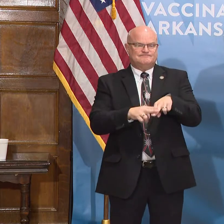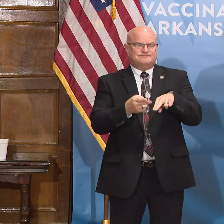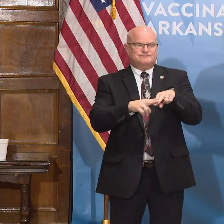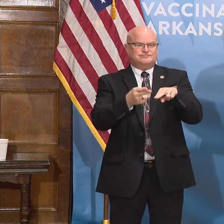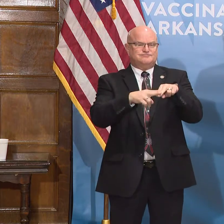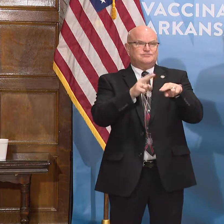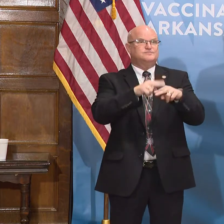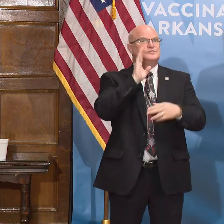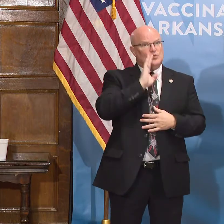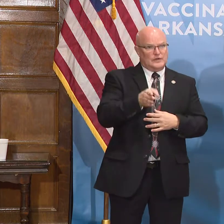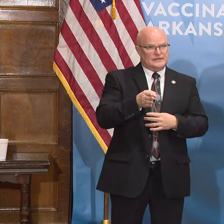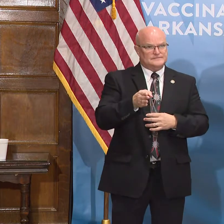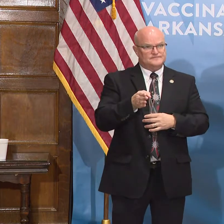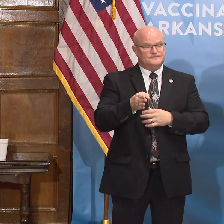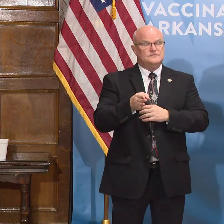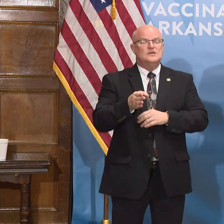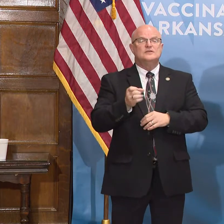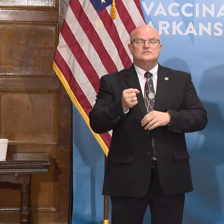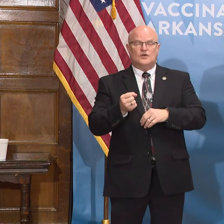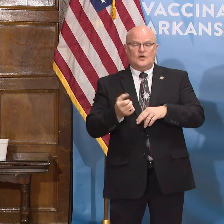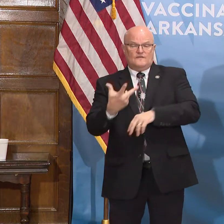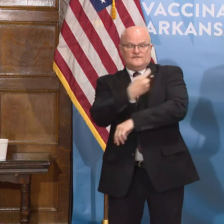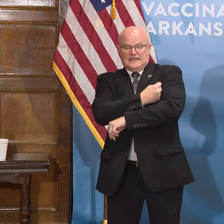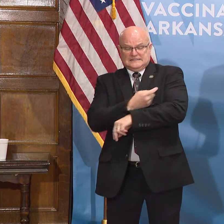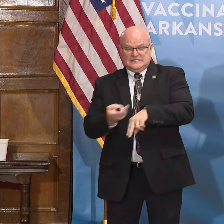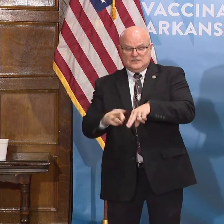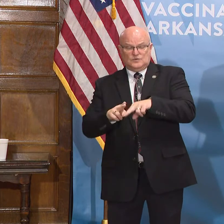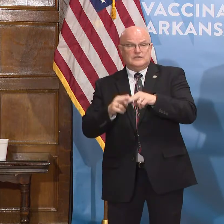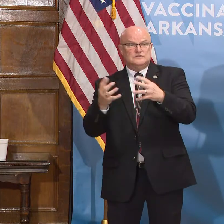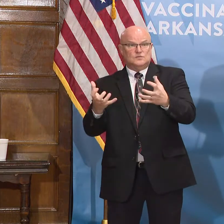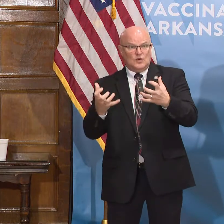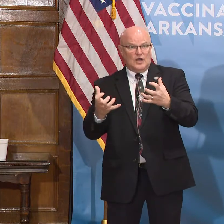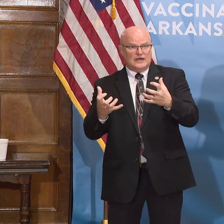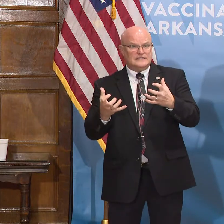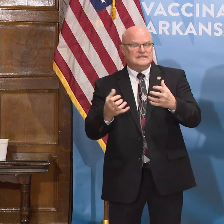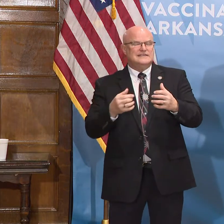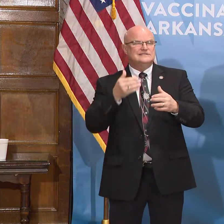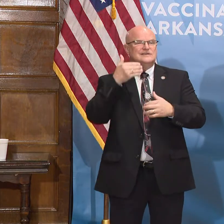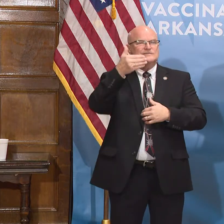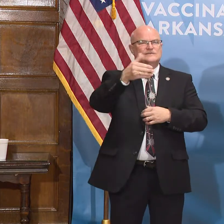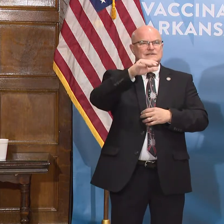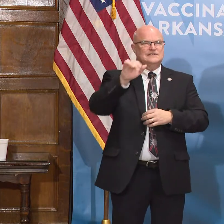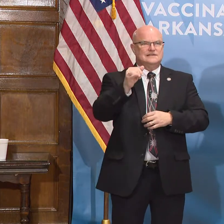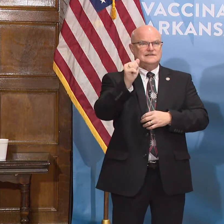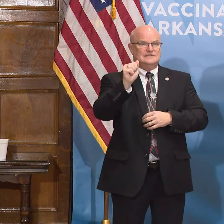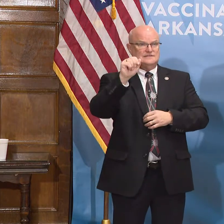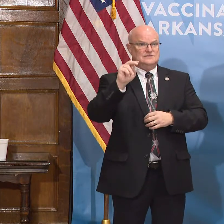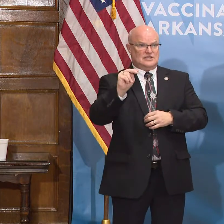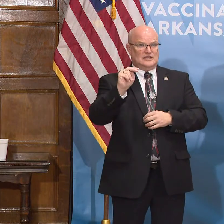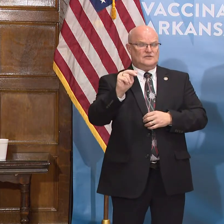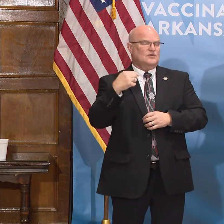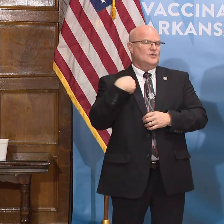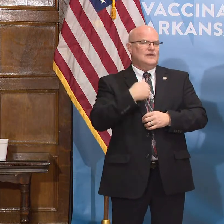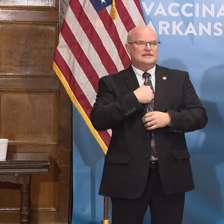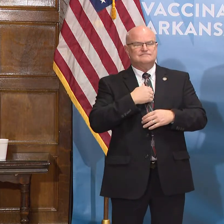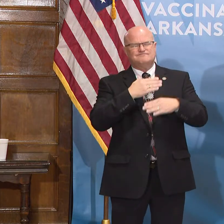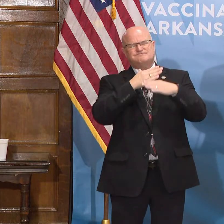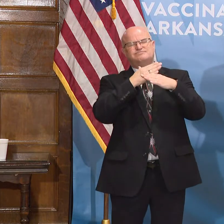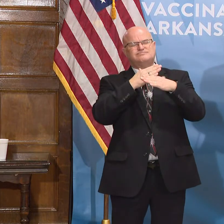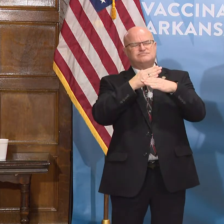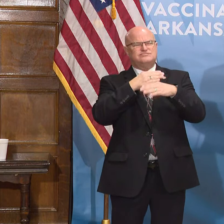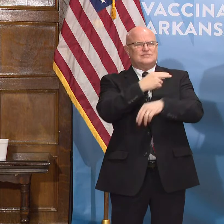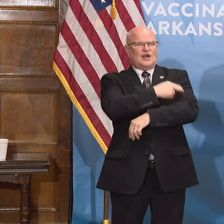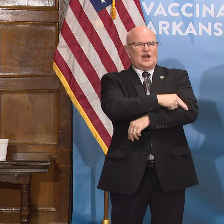want to increase our vaccination, our booster shots, so that come January, we don't run into a